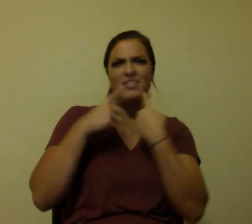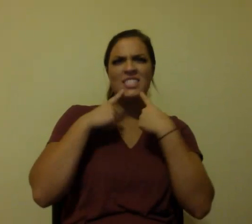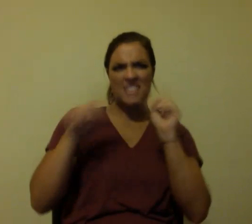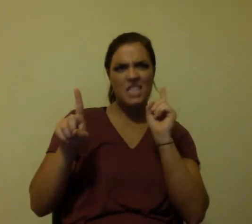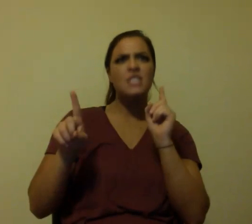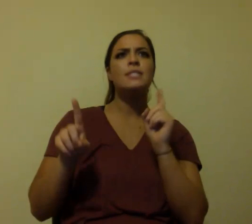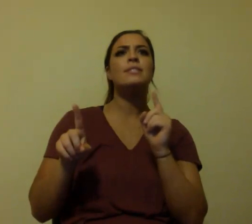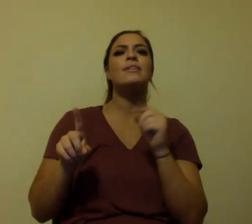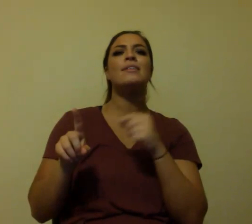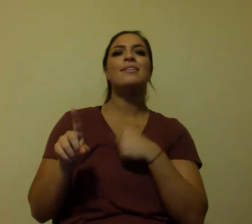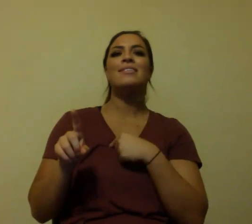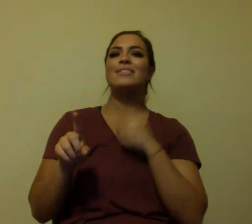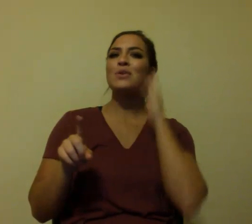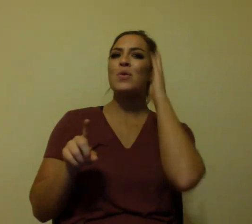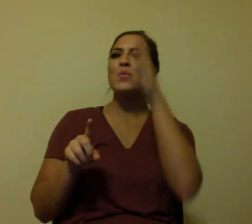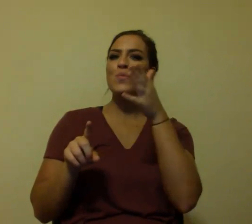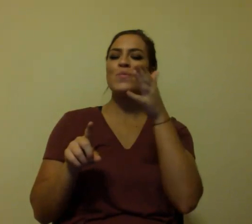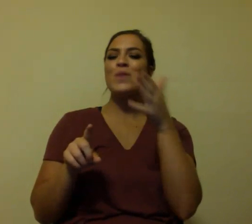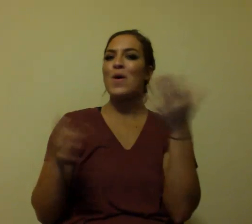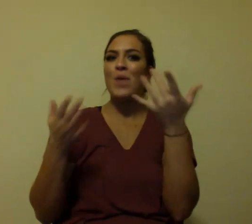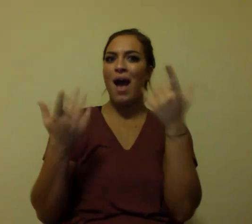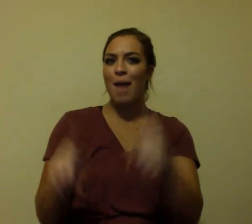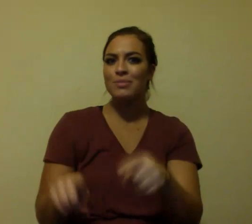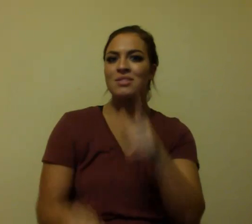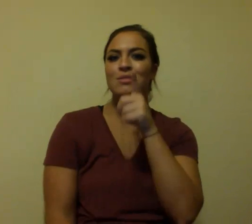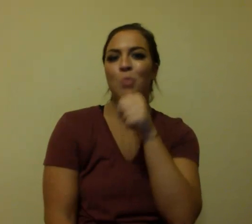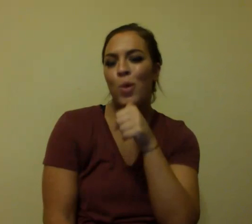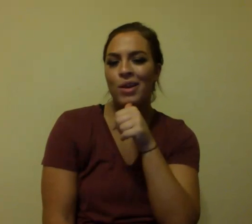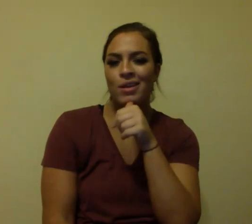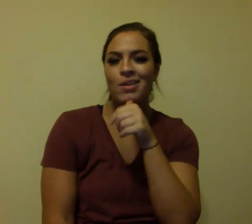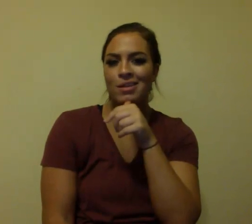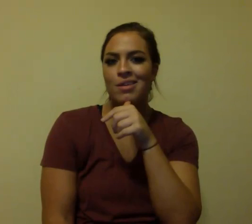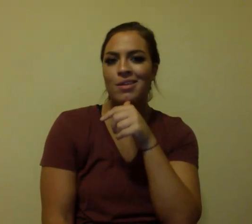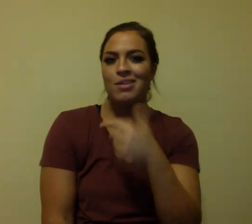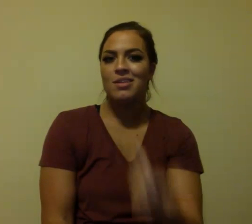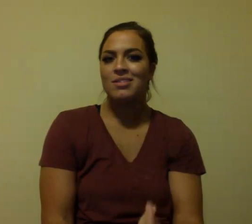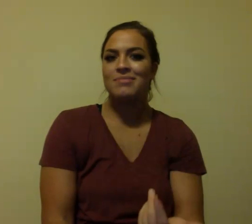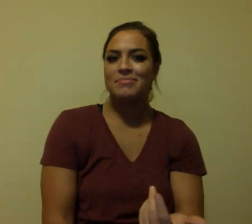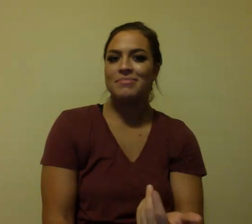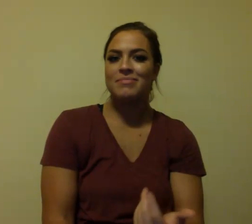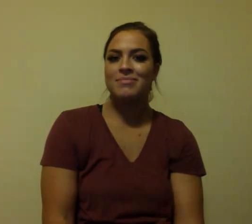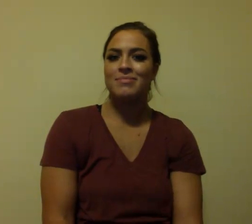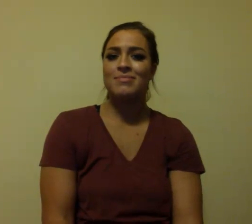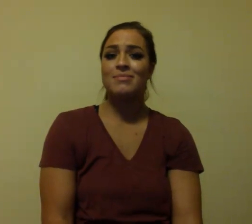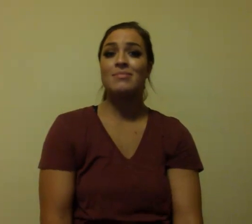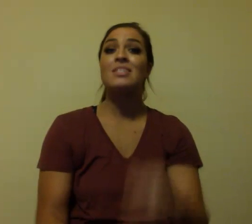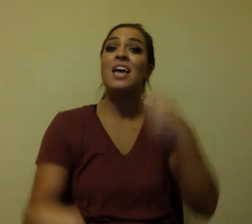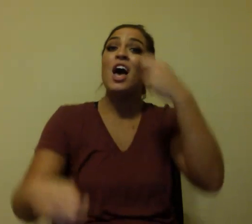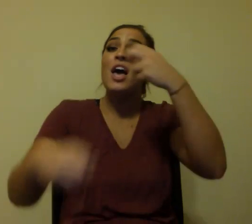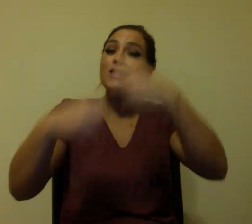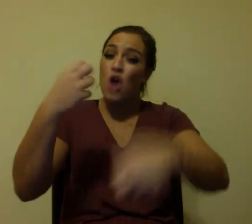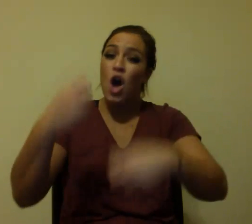But I know it's hard to give up our bad mental habits. It's hard to get rid of those unhealthy beliefs that we've carried around with us for so